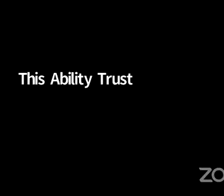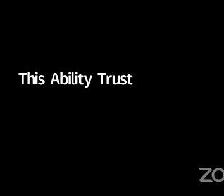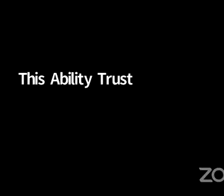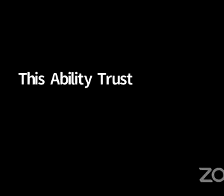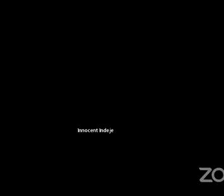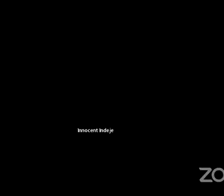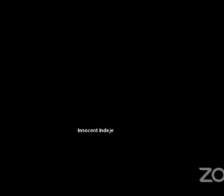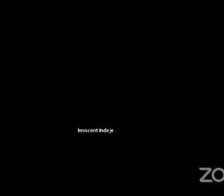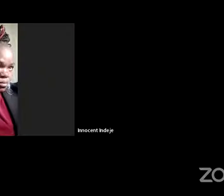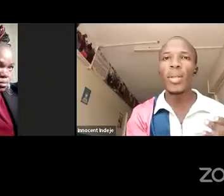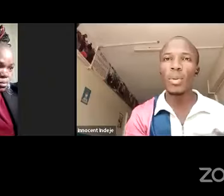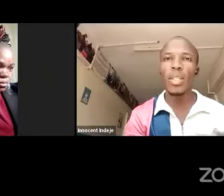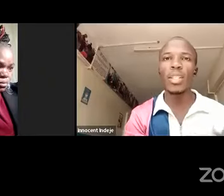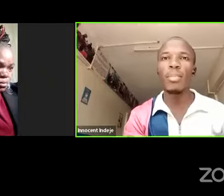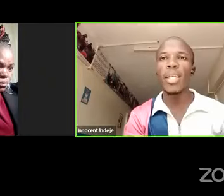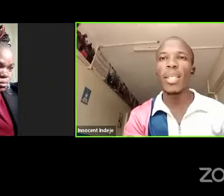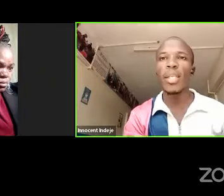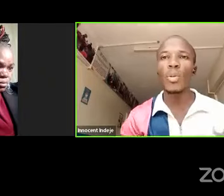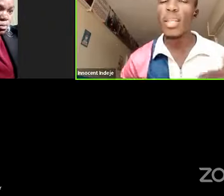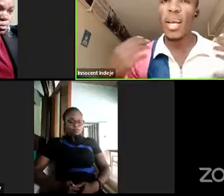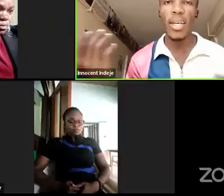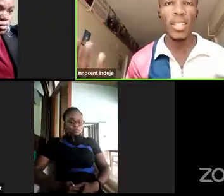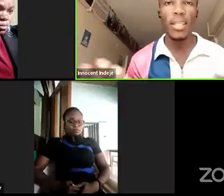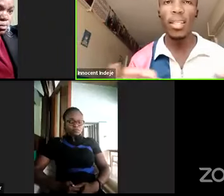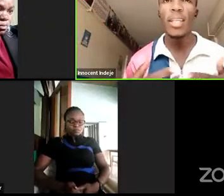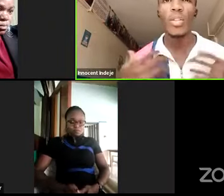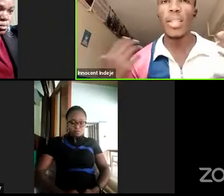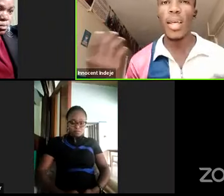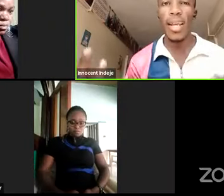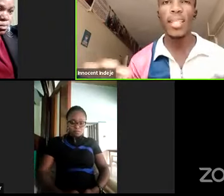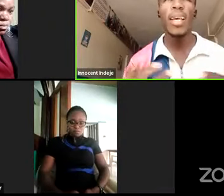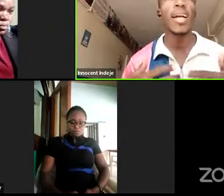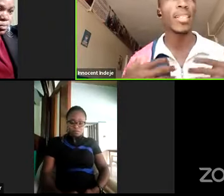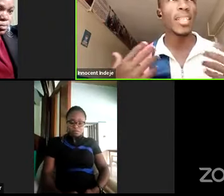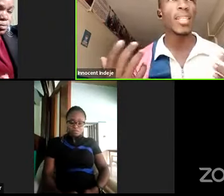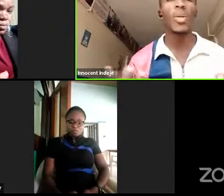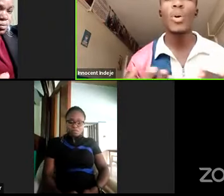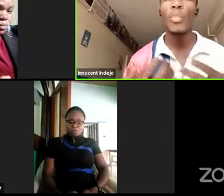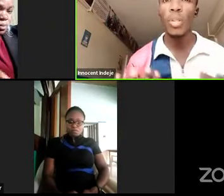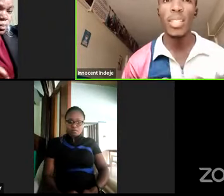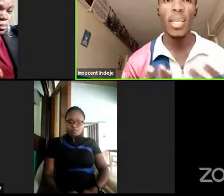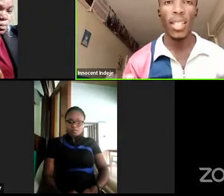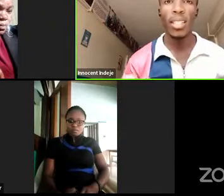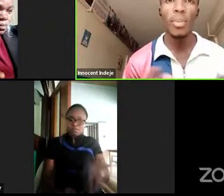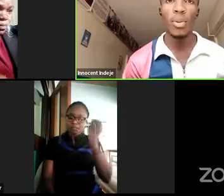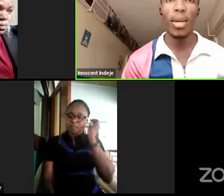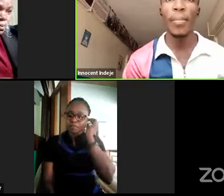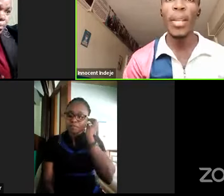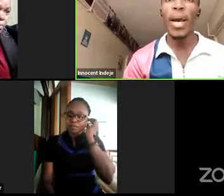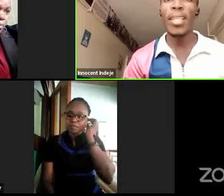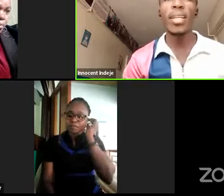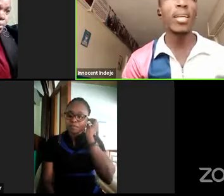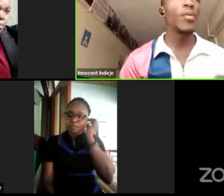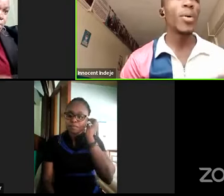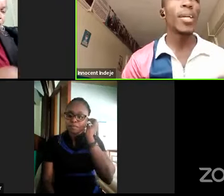that support persons with disabilities to just access and enjoy their right, access and enjoy the opportunities accessible to them. And then if you look at